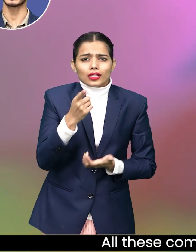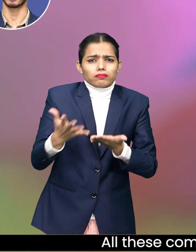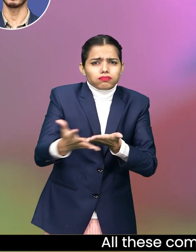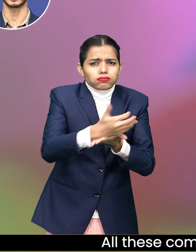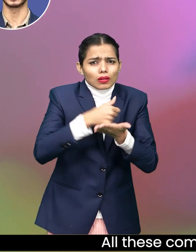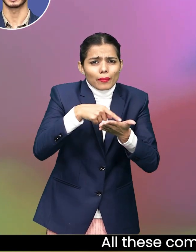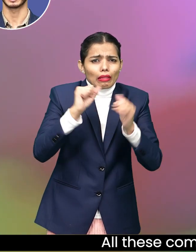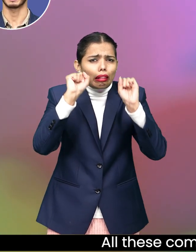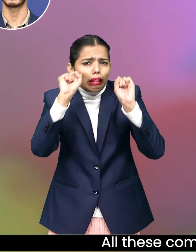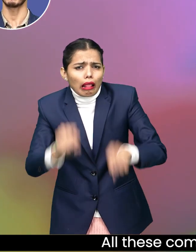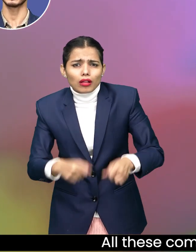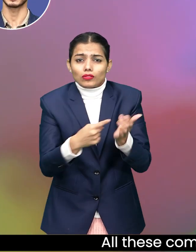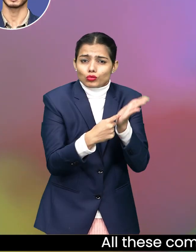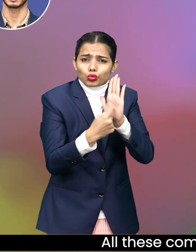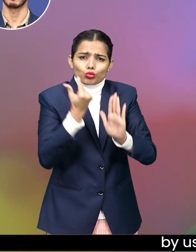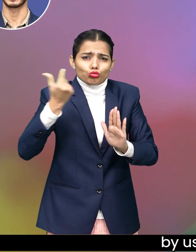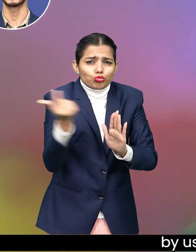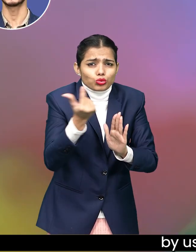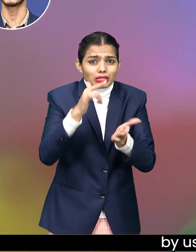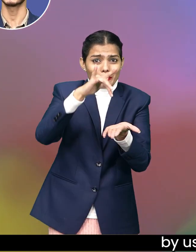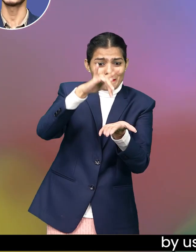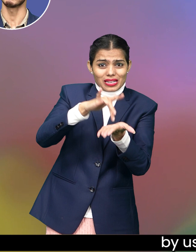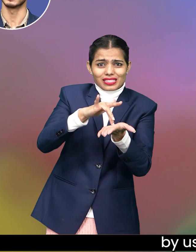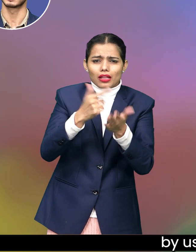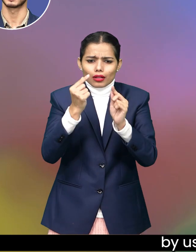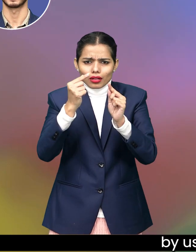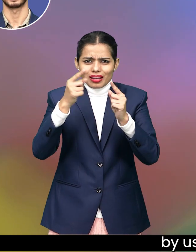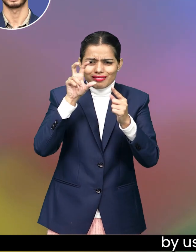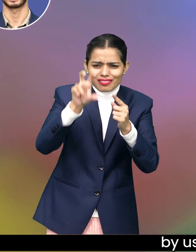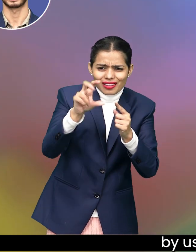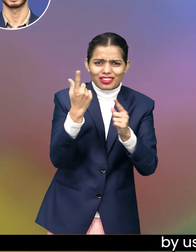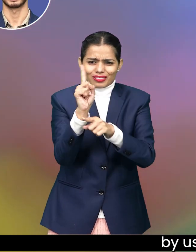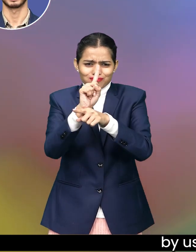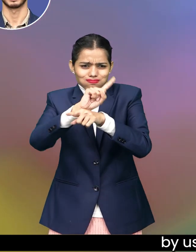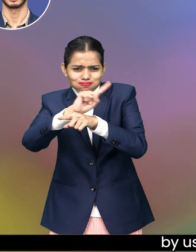All these components can be represented by using certain symbols.